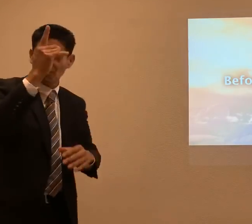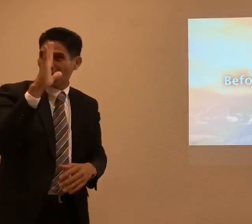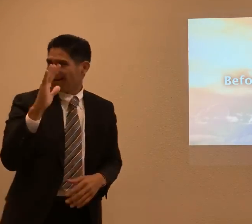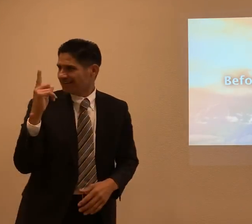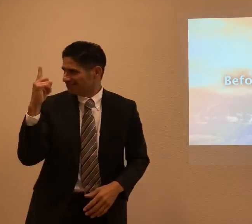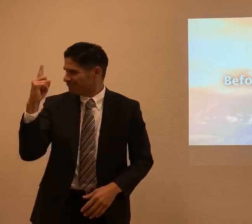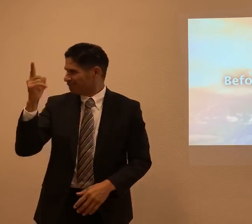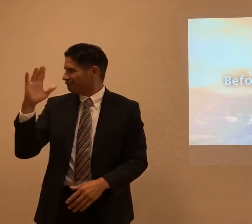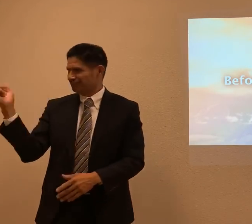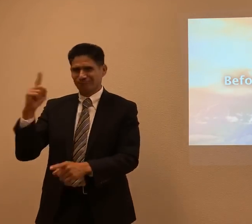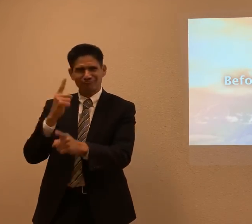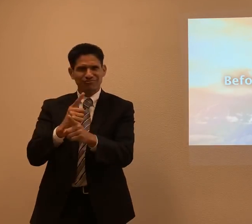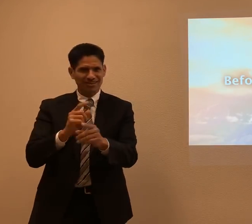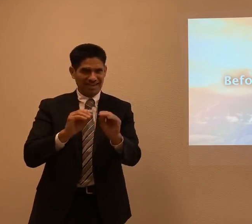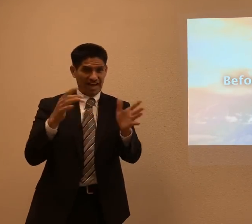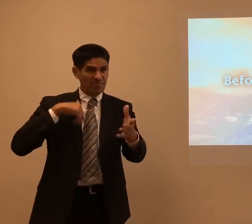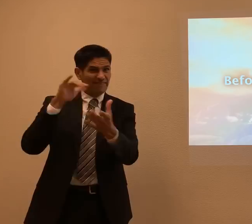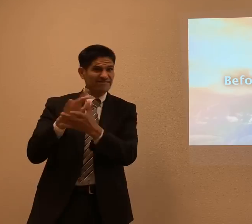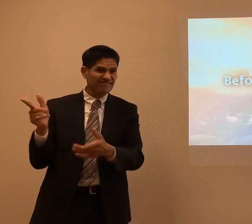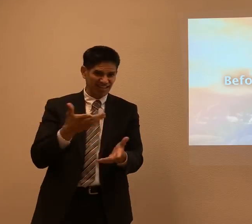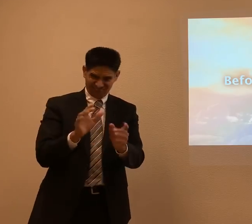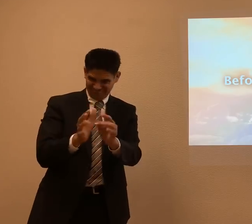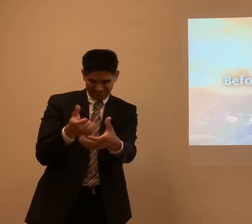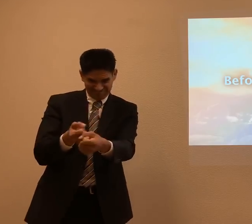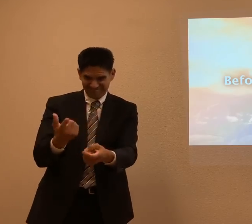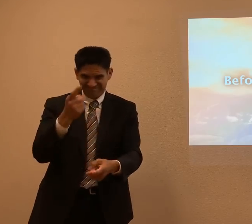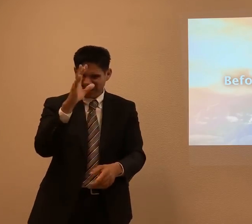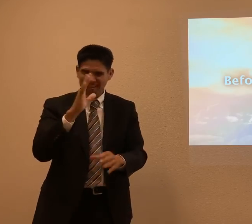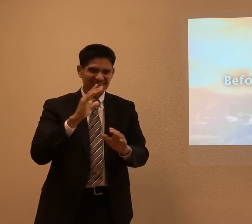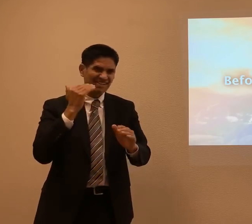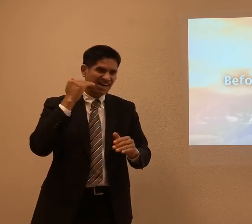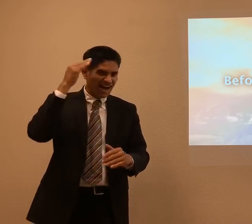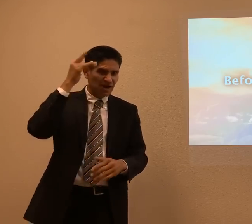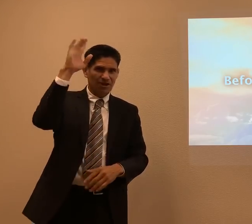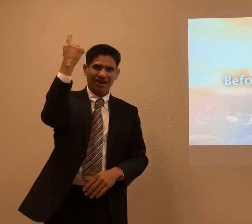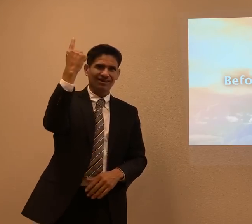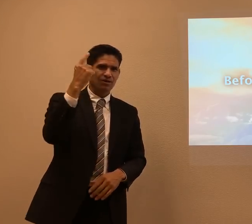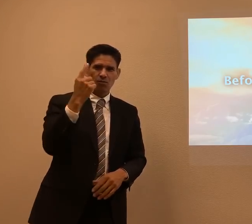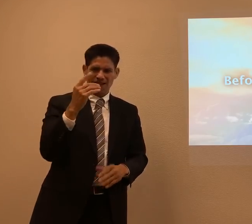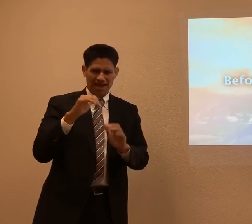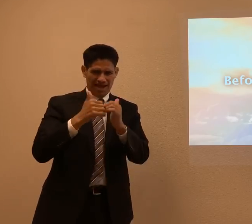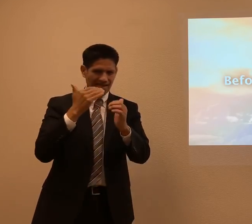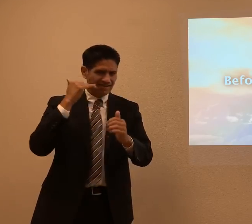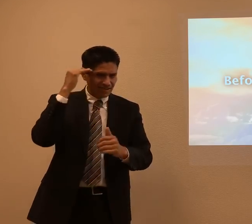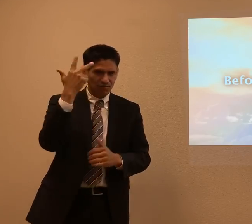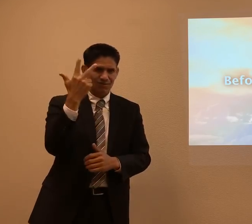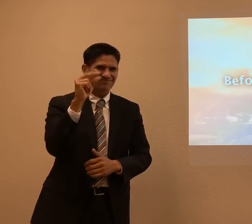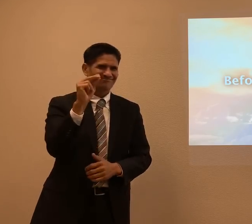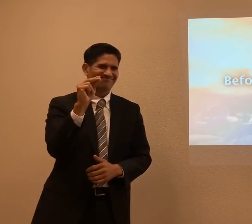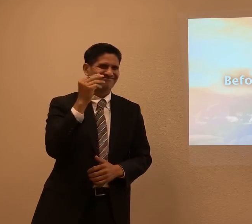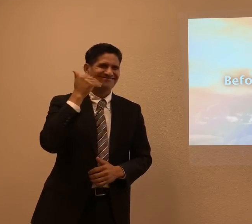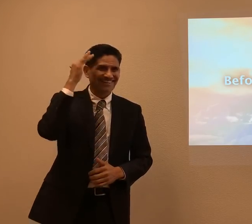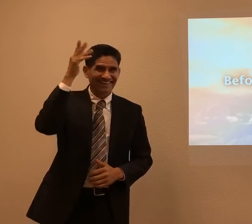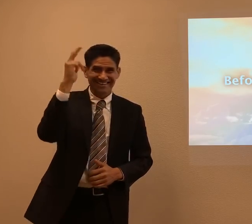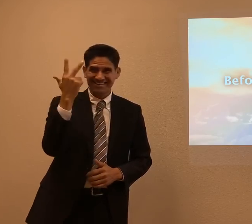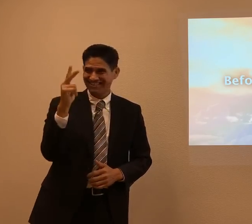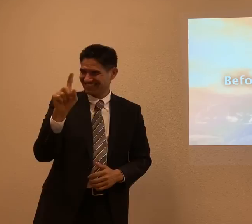This was great teaching. Wow, this is awesome. I trust in this word of God. I know there's only one God. There's not a